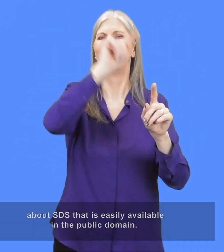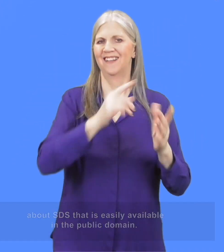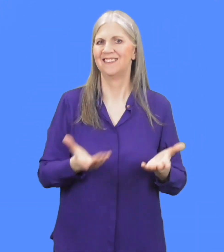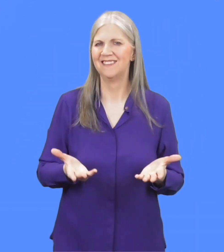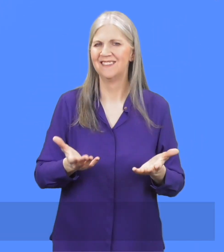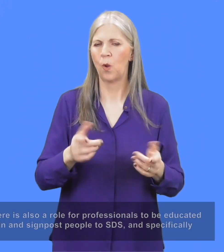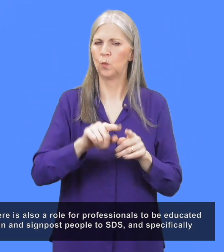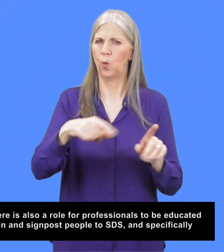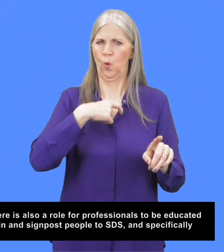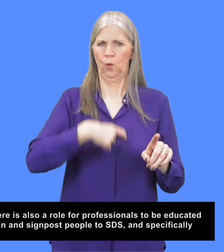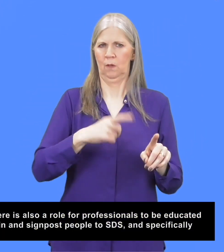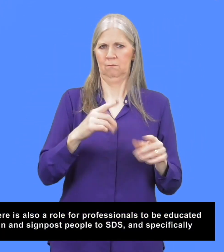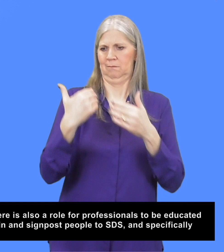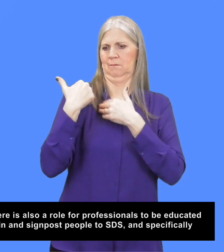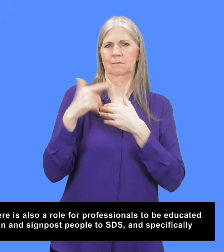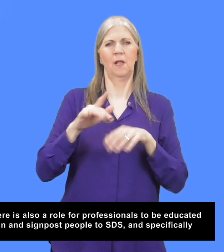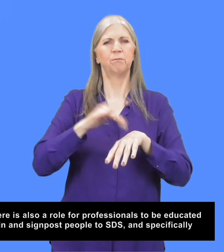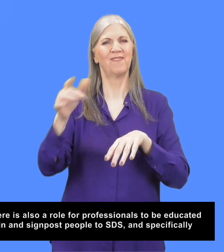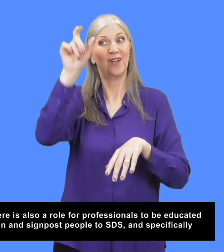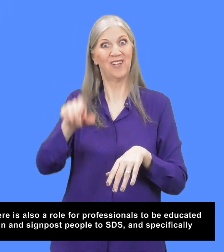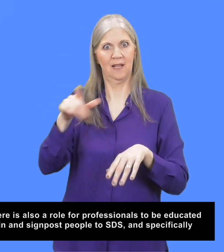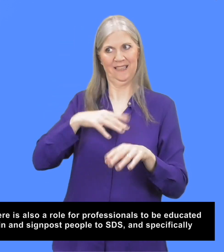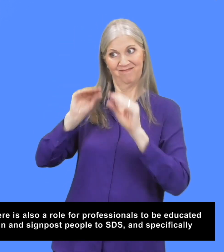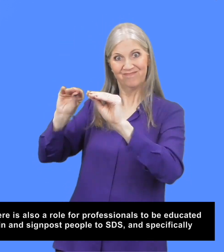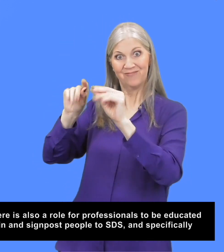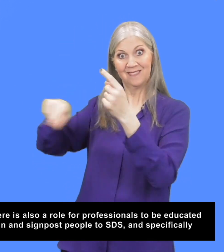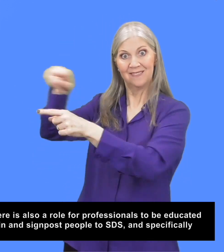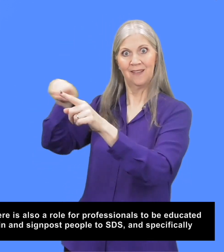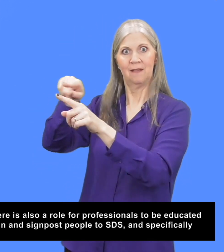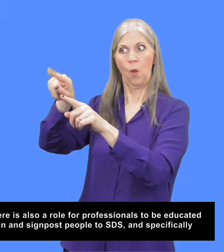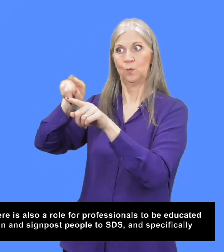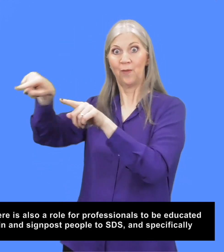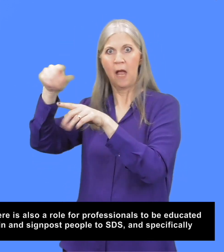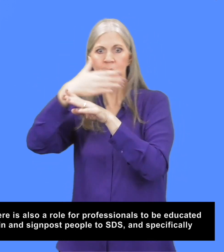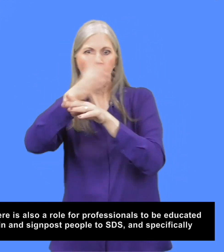There is also a role for professionals to be educated in and signpost people to SDS,